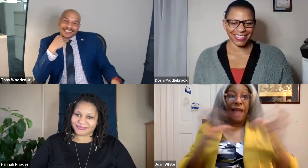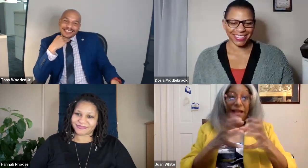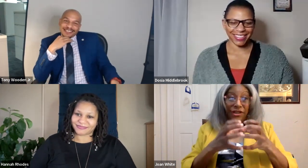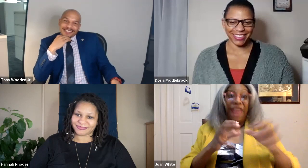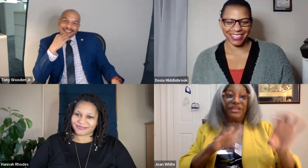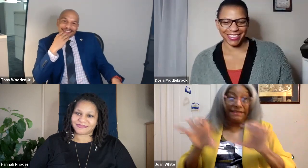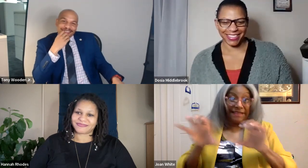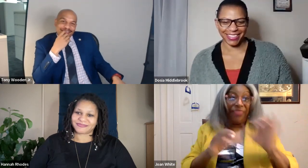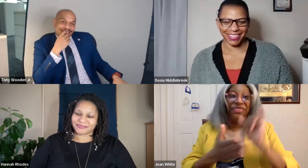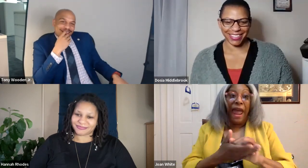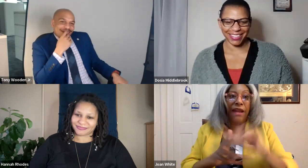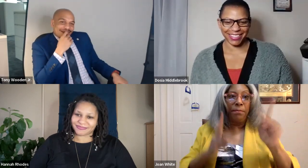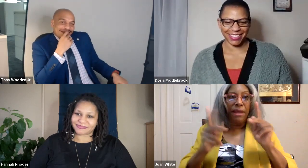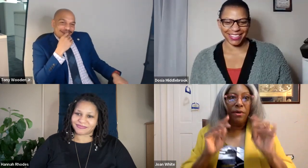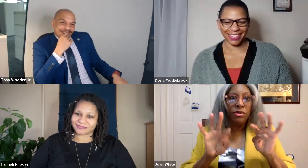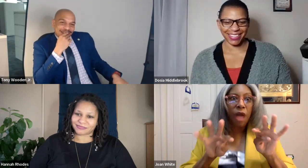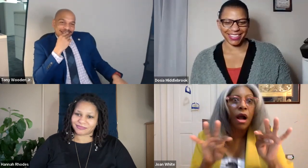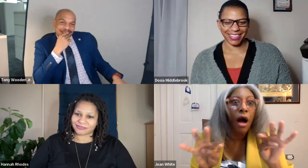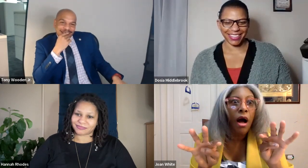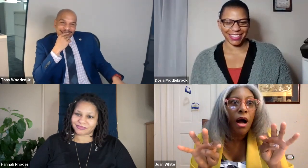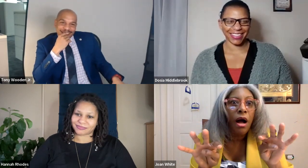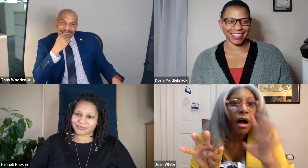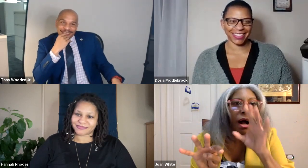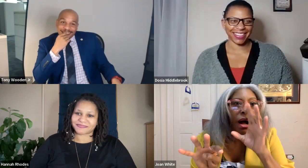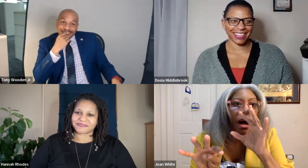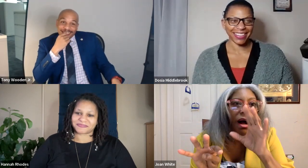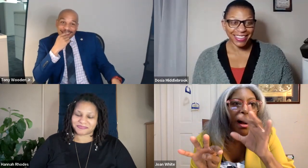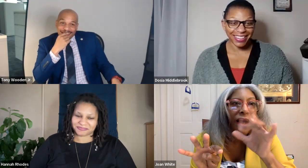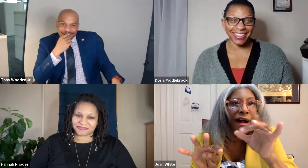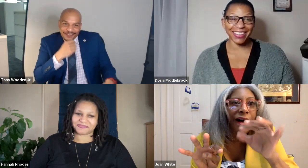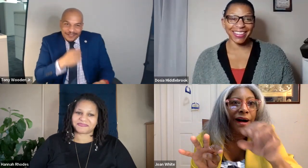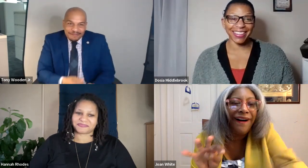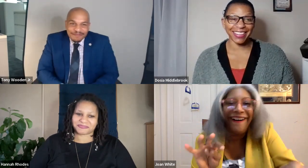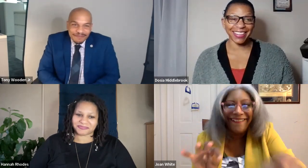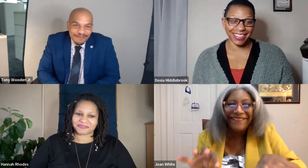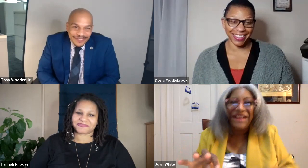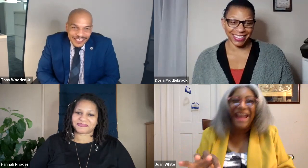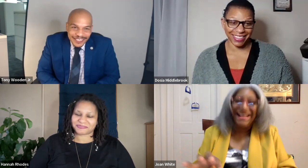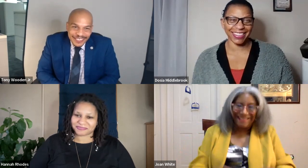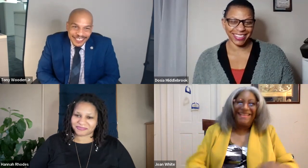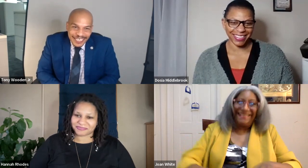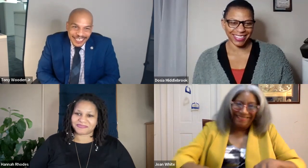All 5 of us would get together and perform that song. And people were enamored with our performance. It was